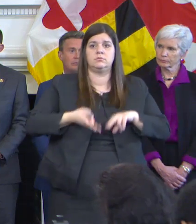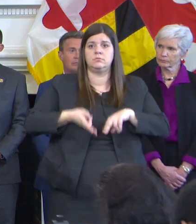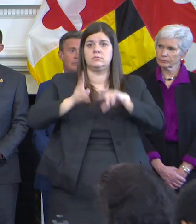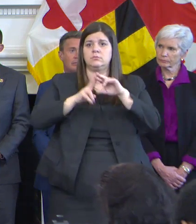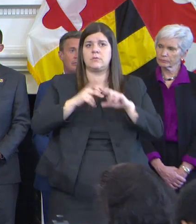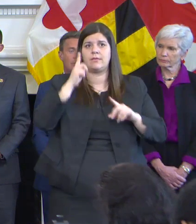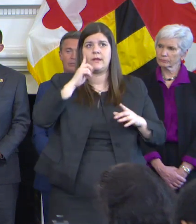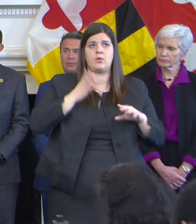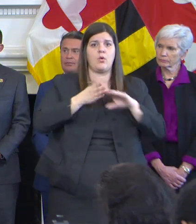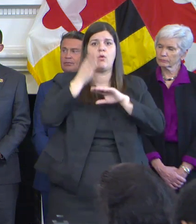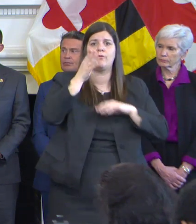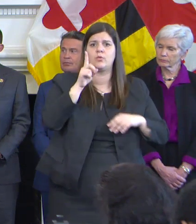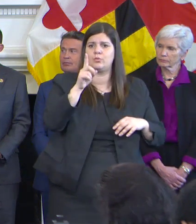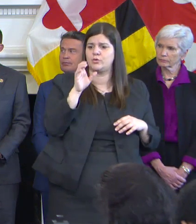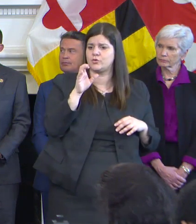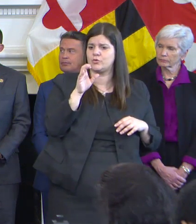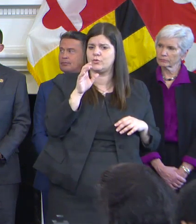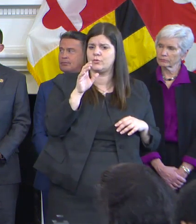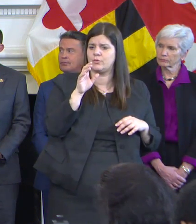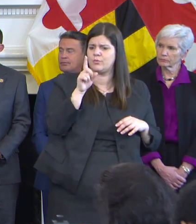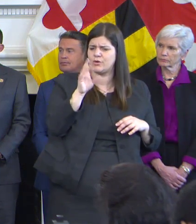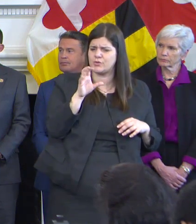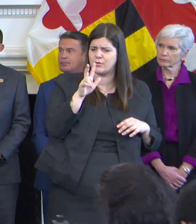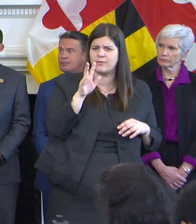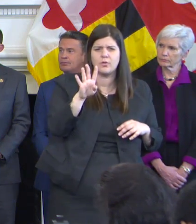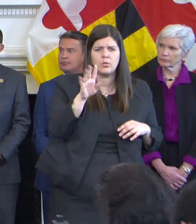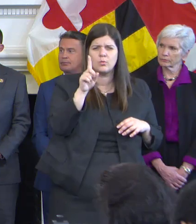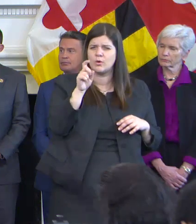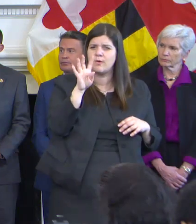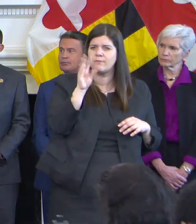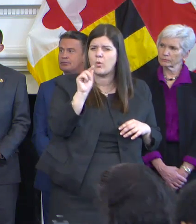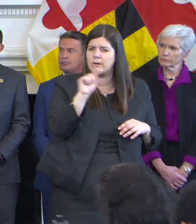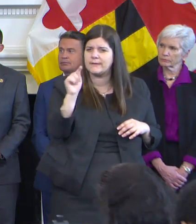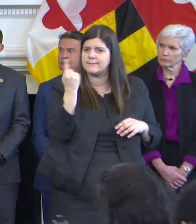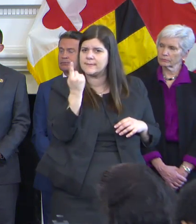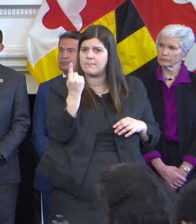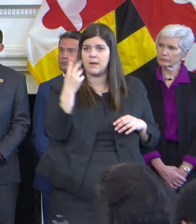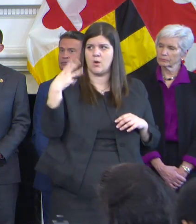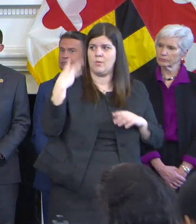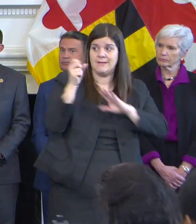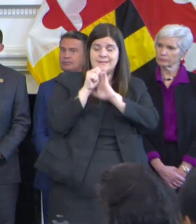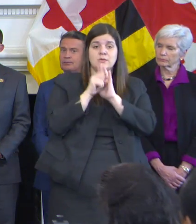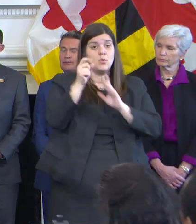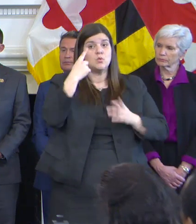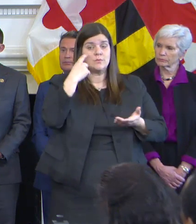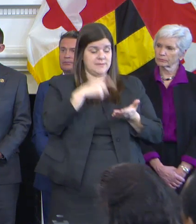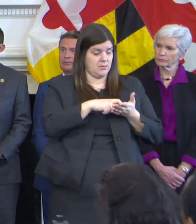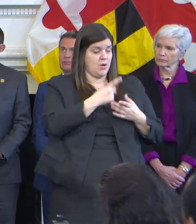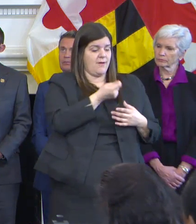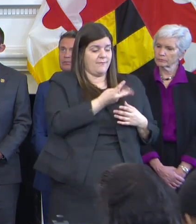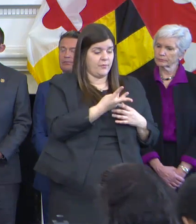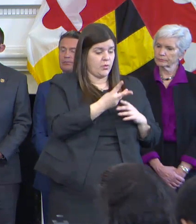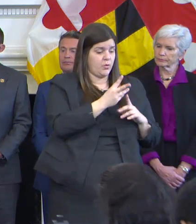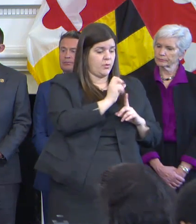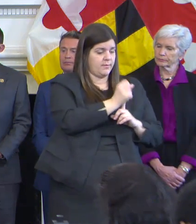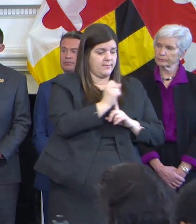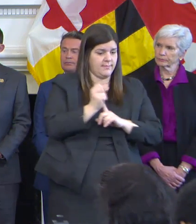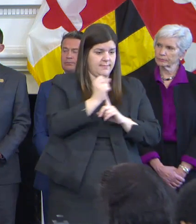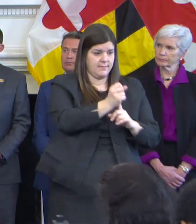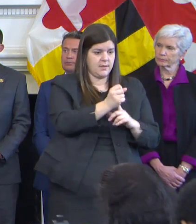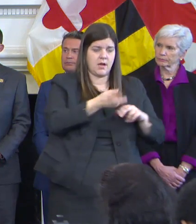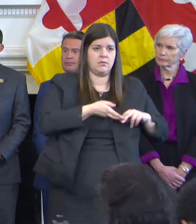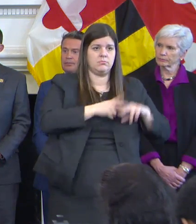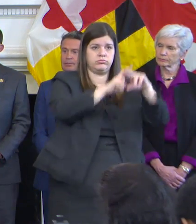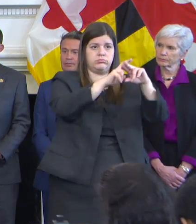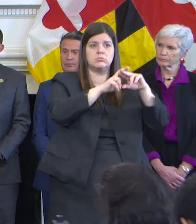134, 140 something, and it starts to escalate pretty rapidly. So it was a serious discussion, I think, with